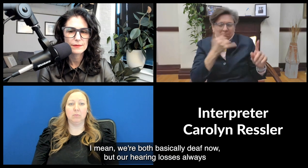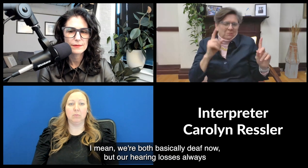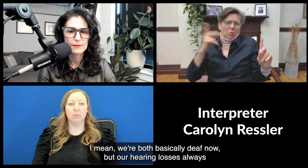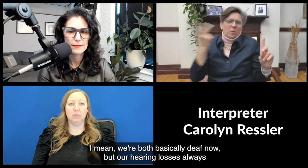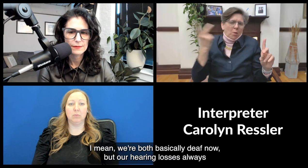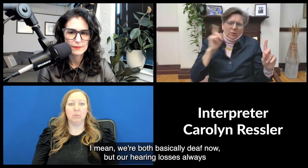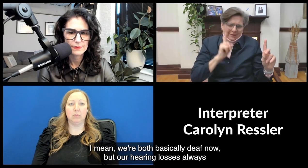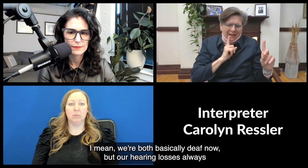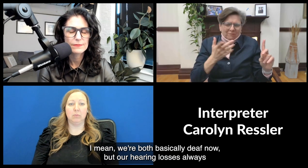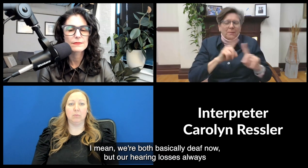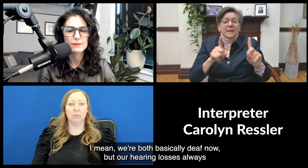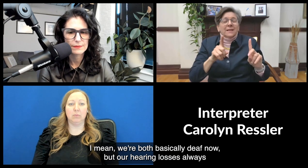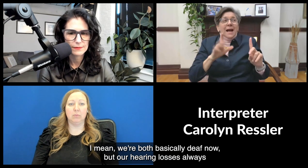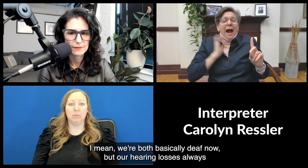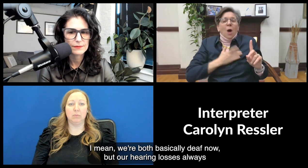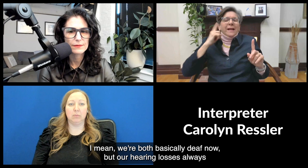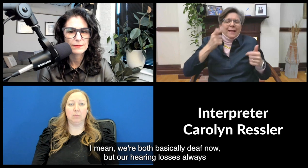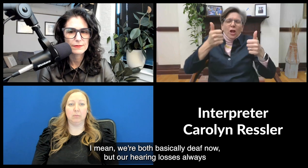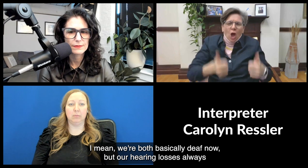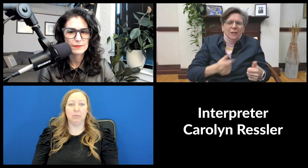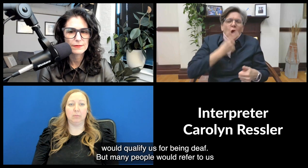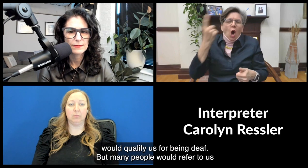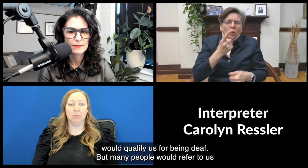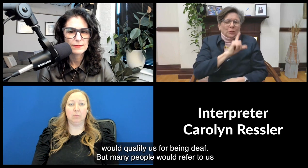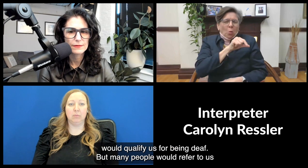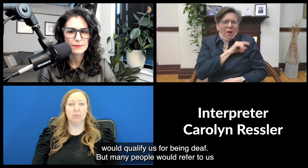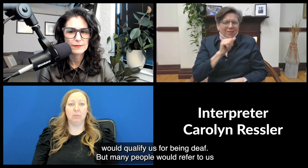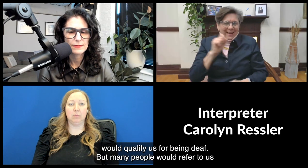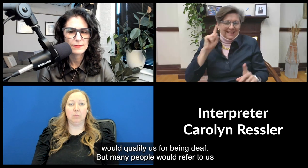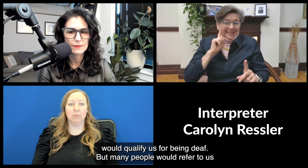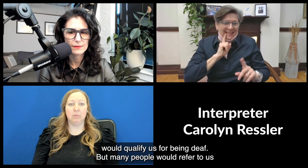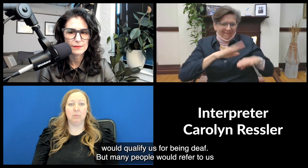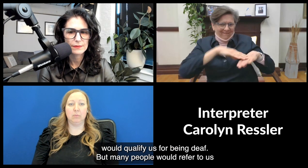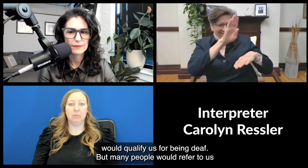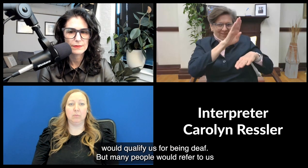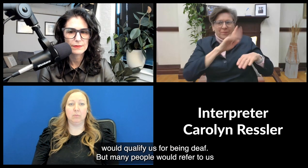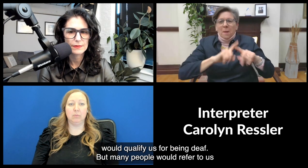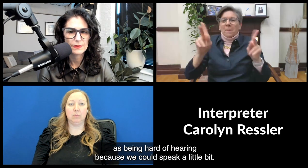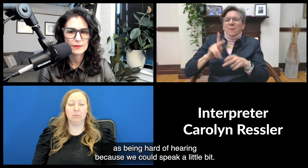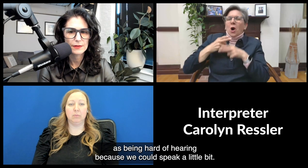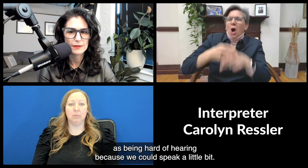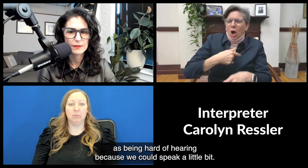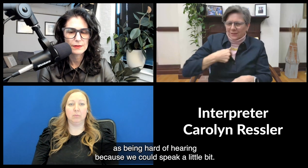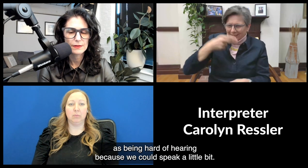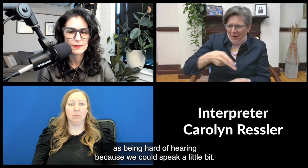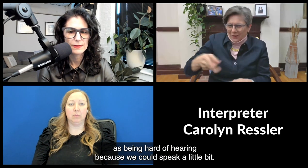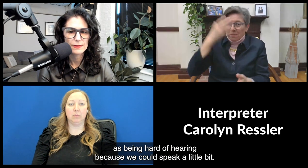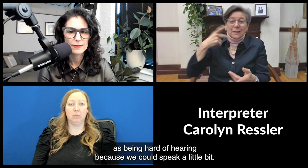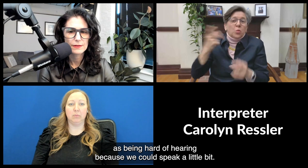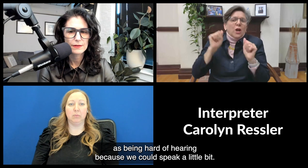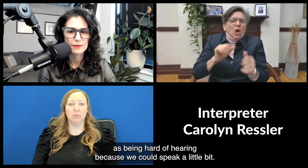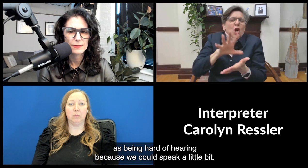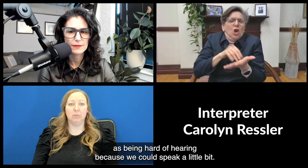sister, who was hard of hearing at that time. I mean, we're both basically deaf now, but our hearing losses always would qualify us for